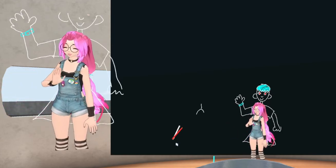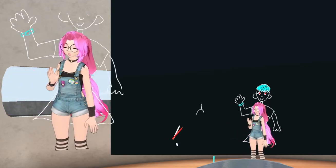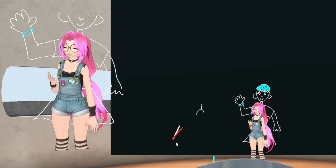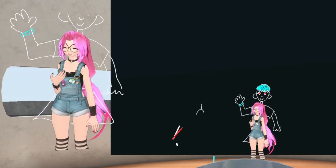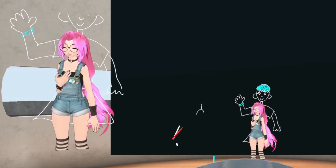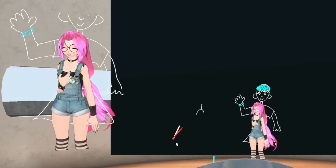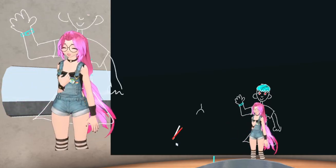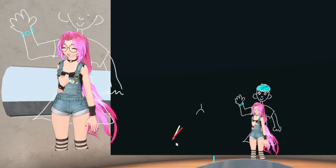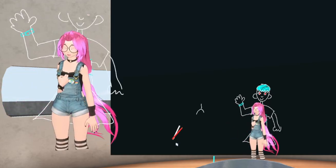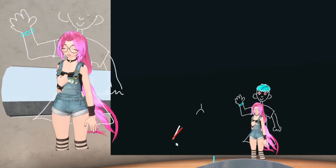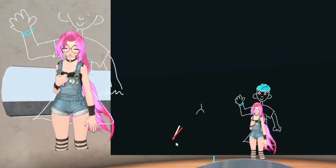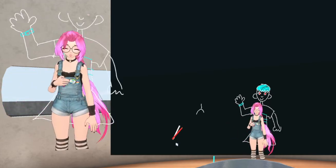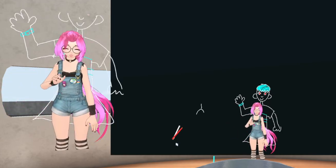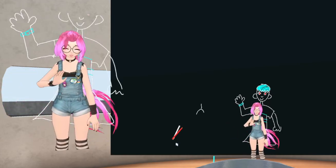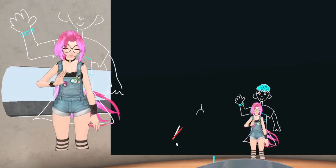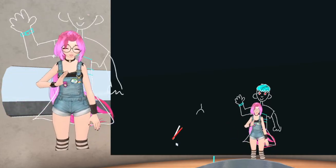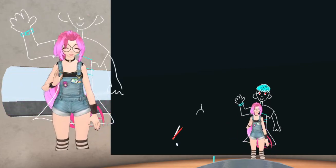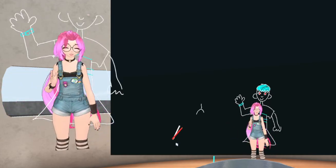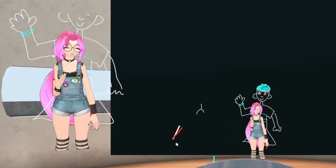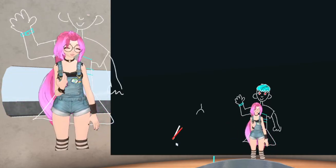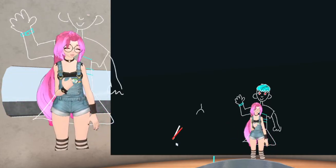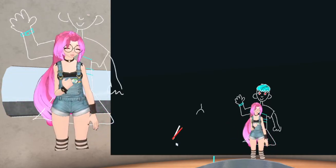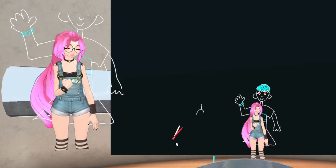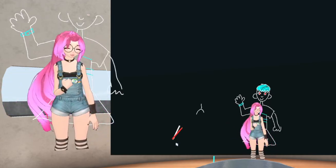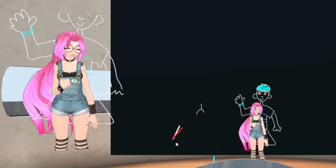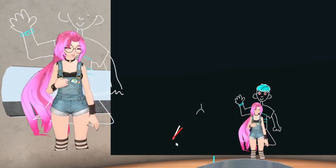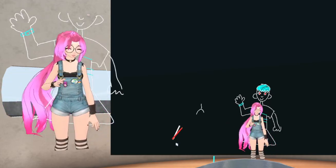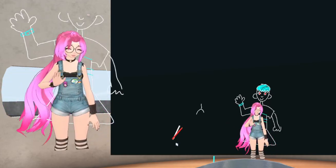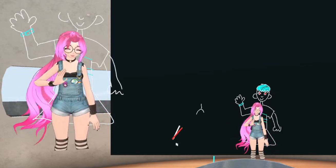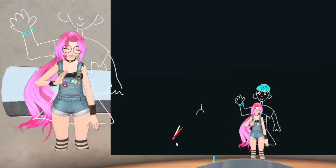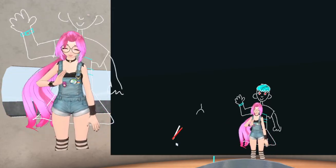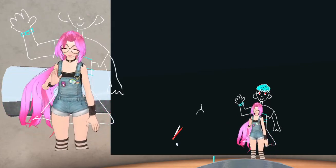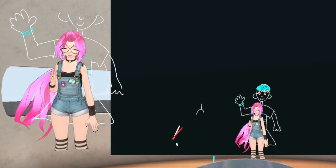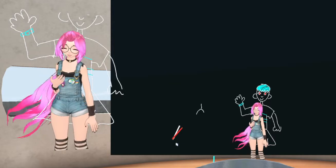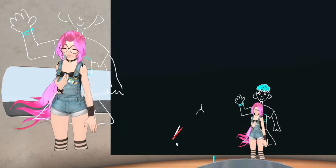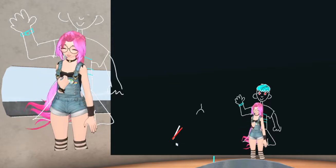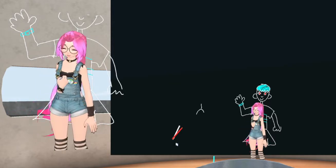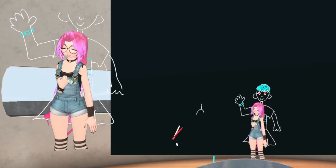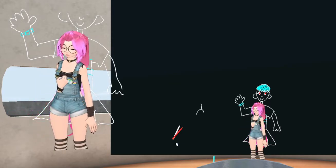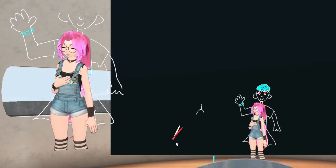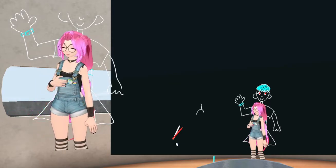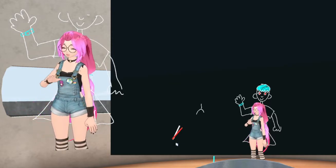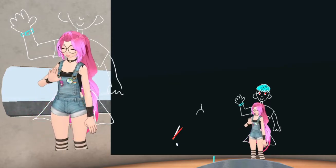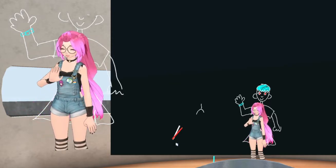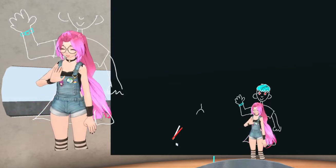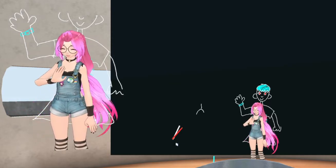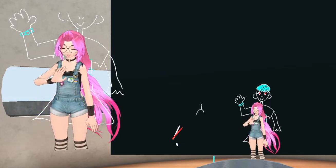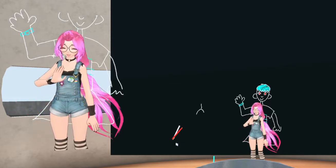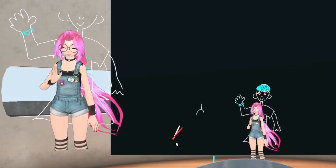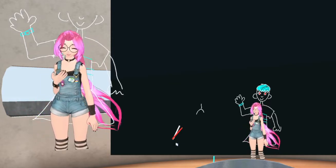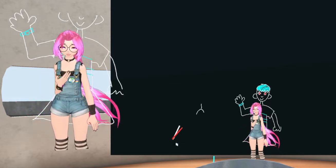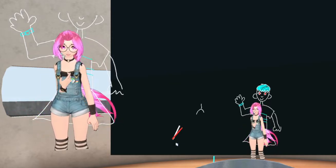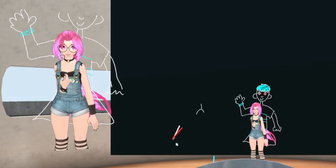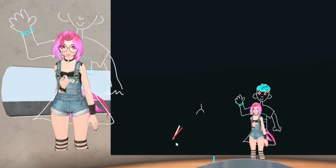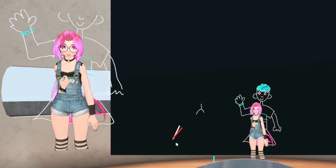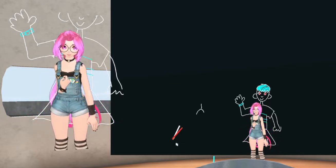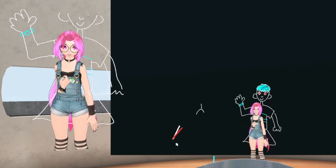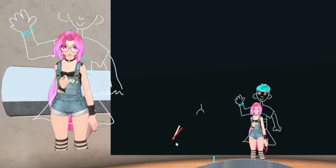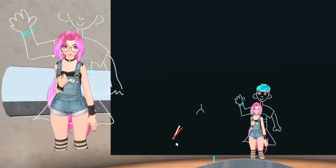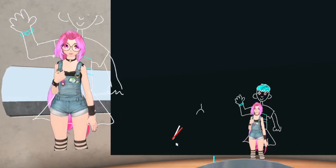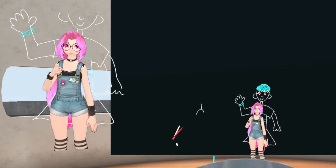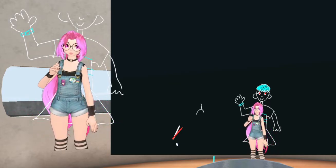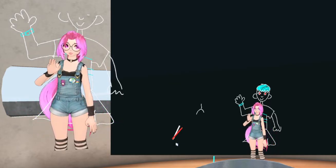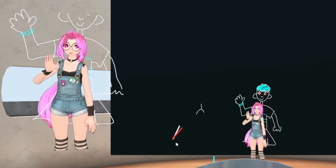If you want to say that you are trans, if you're describing somebody, or if your friend wants to talk about that, you can sign this sign, and this sign